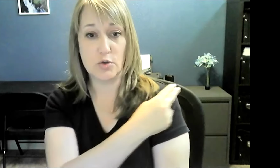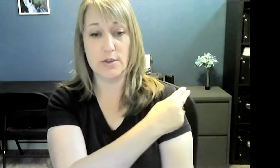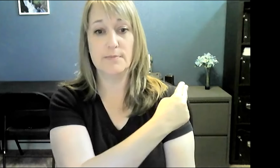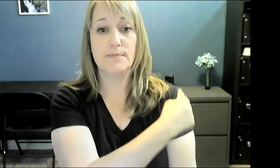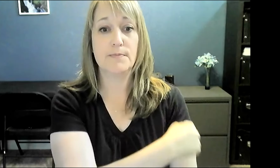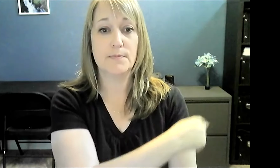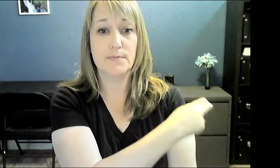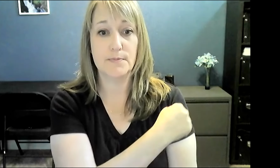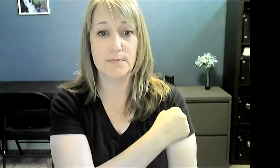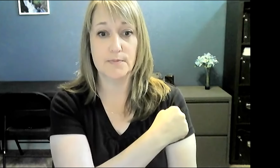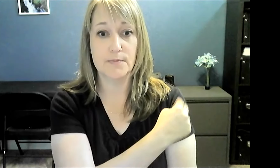shoulder.